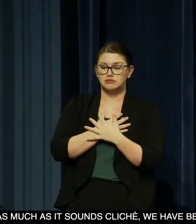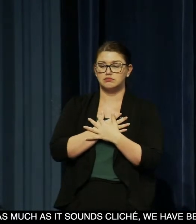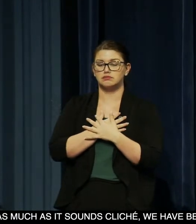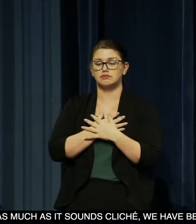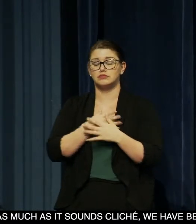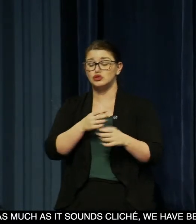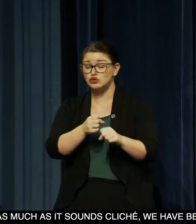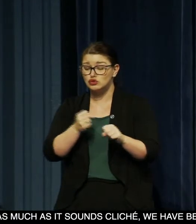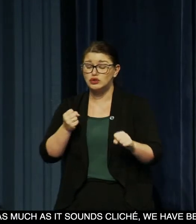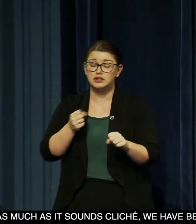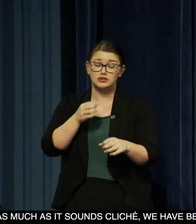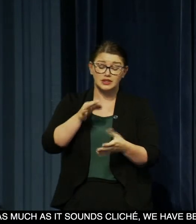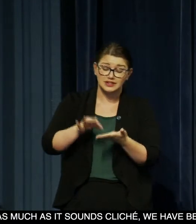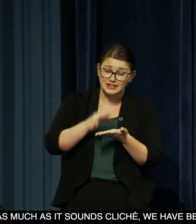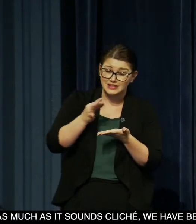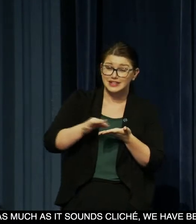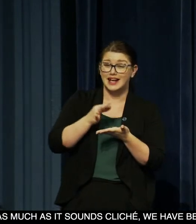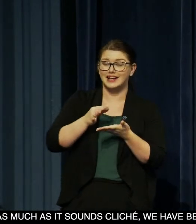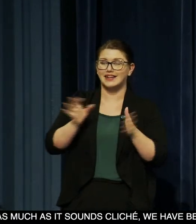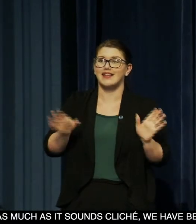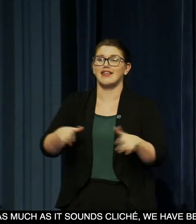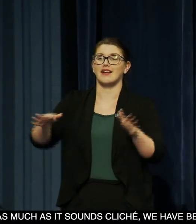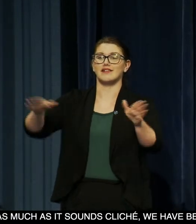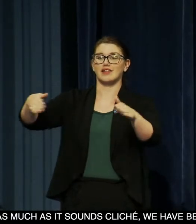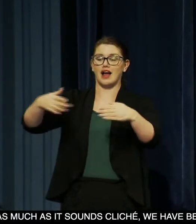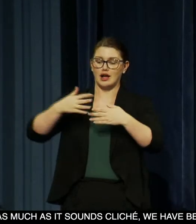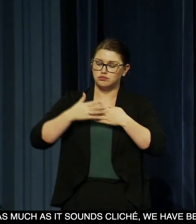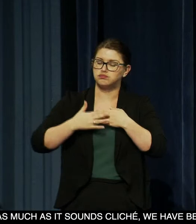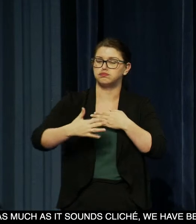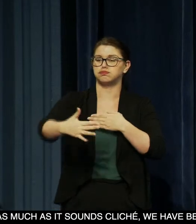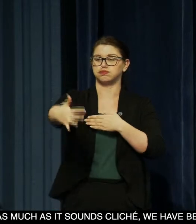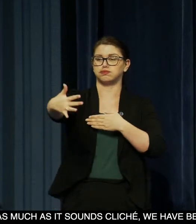a snack, and then fly.